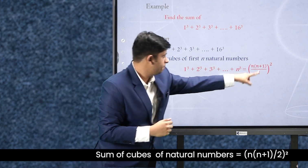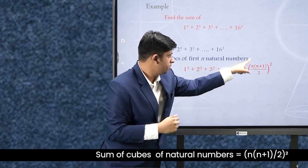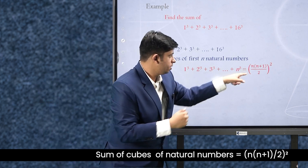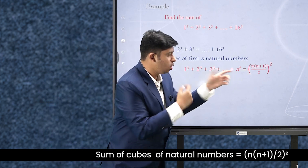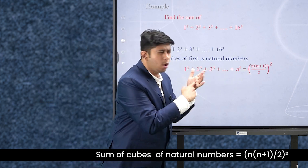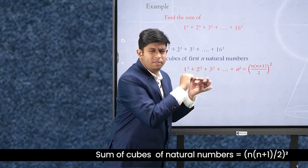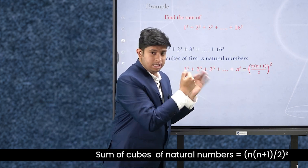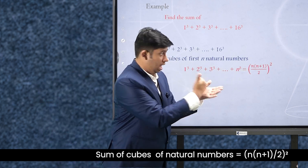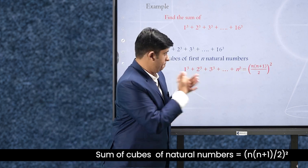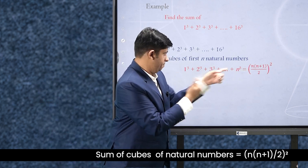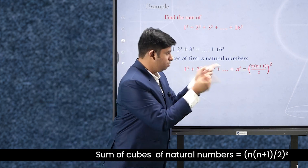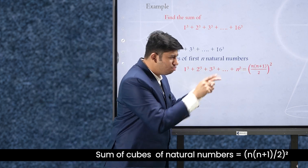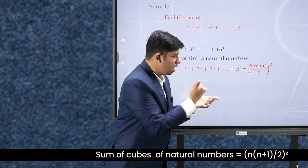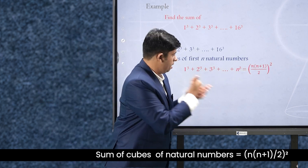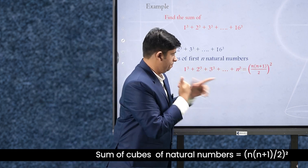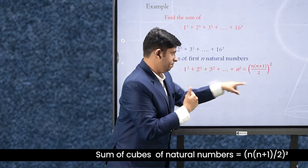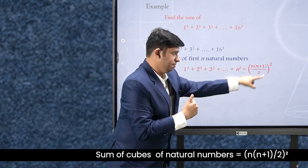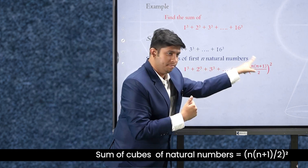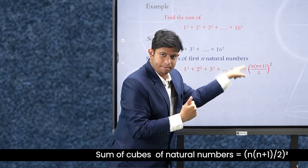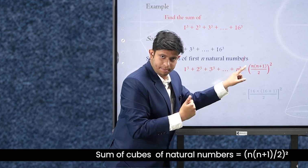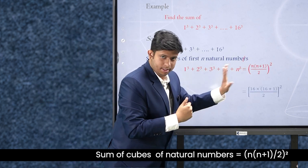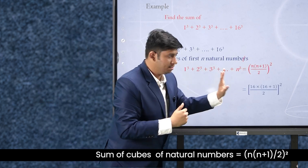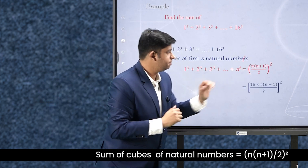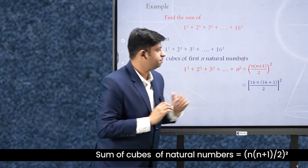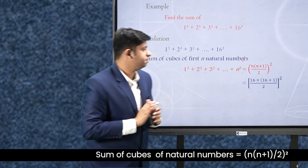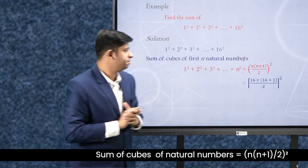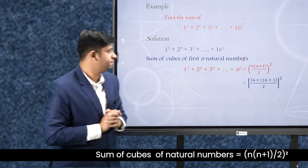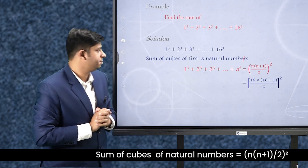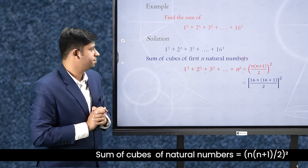to n into n plus 1 by 2 whole square.